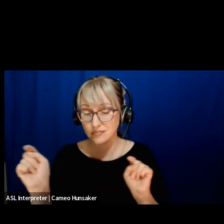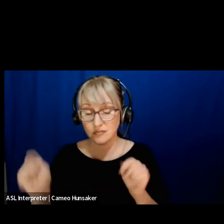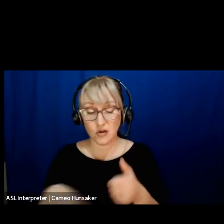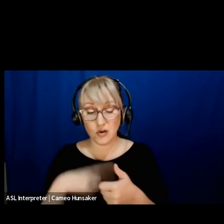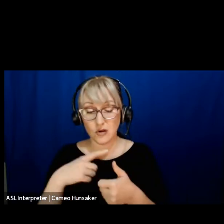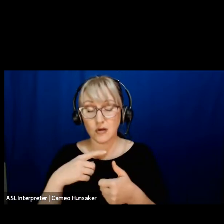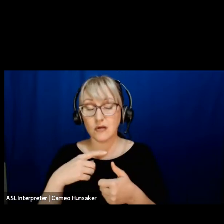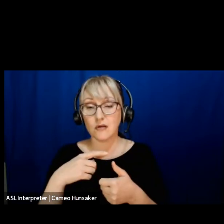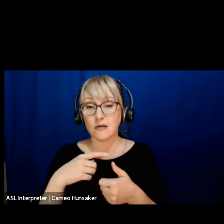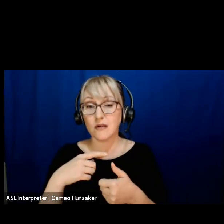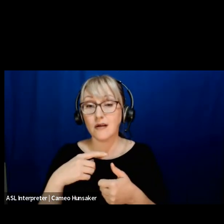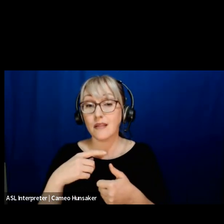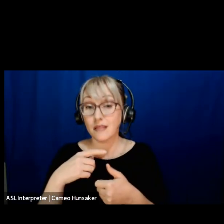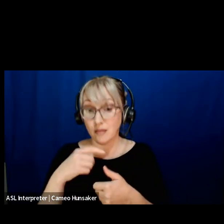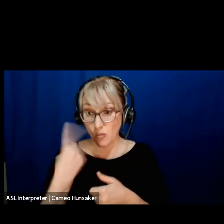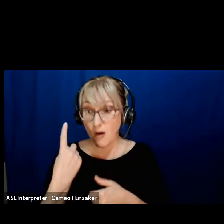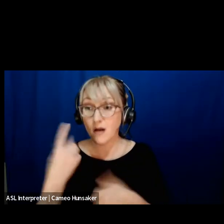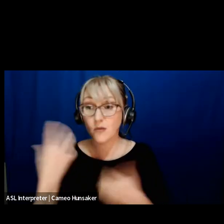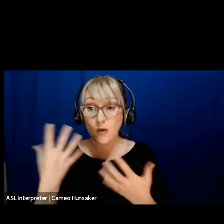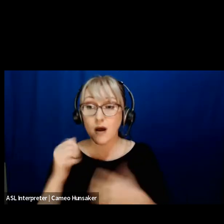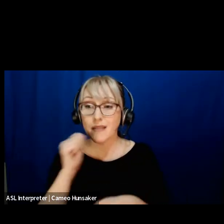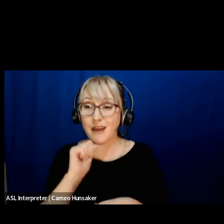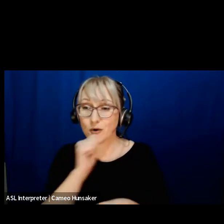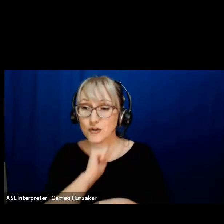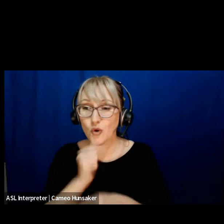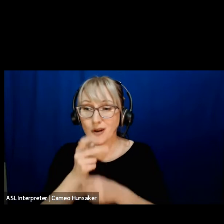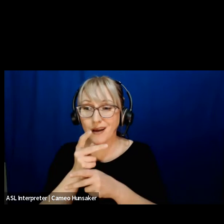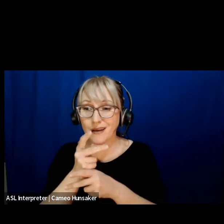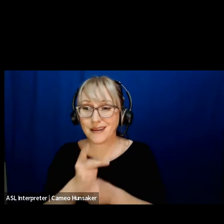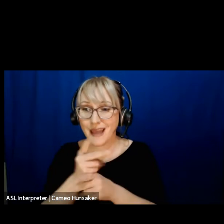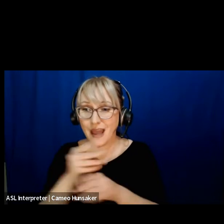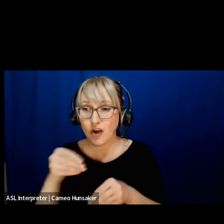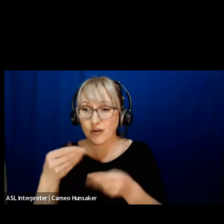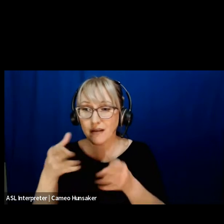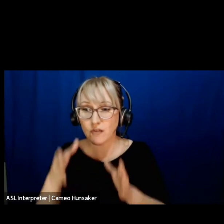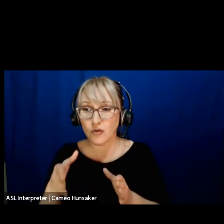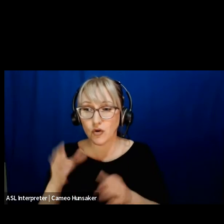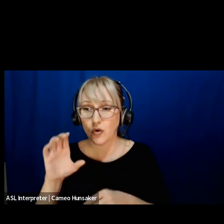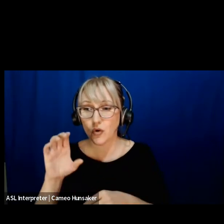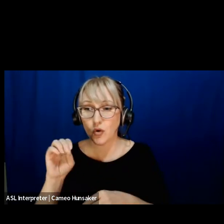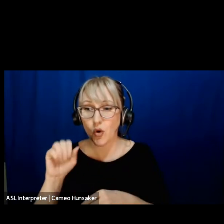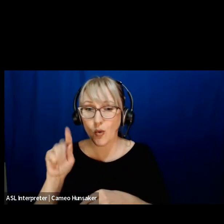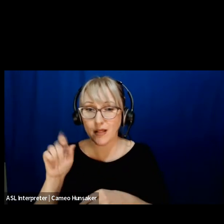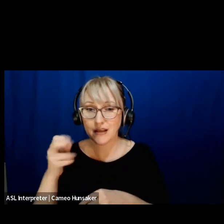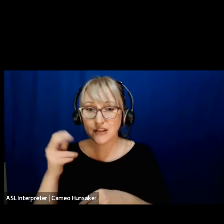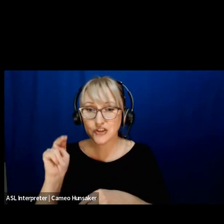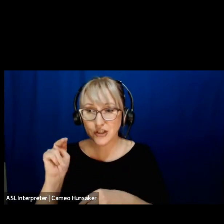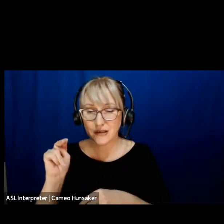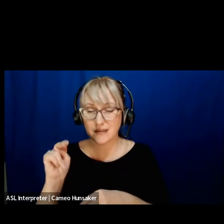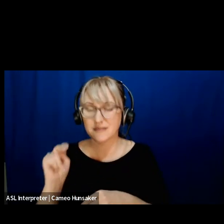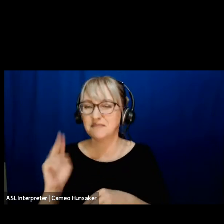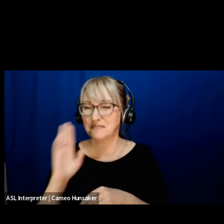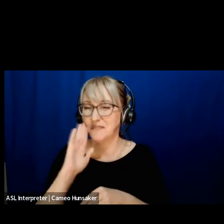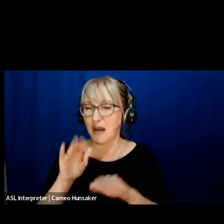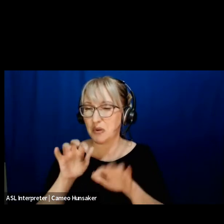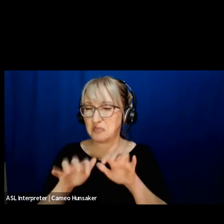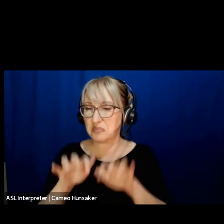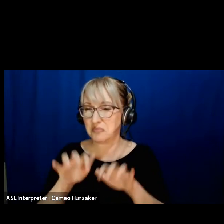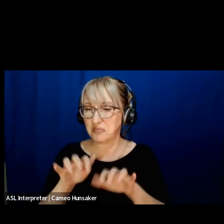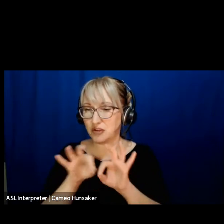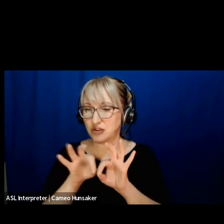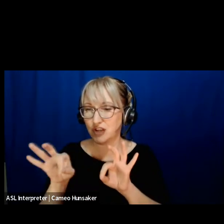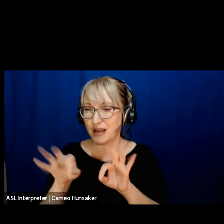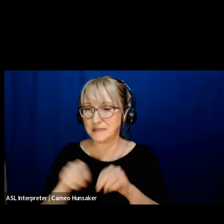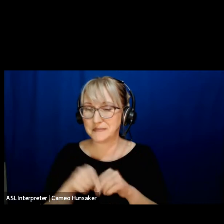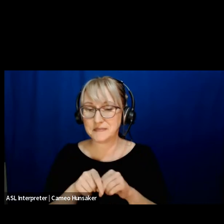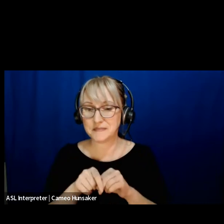Arizona Caregiver Coalition. Now, the Arizona Caregiver Coalition, and I'm going to just put it in chat here. The